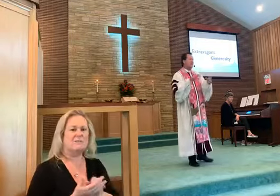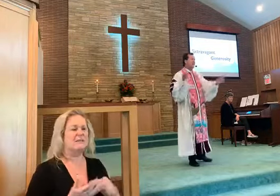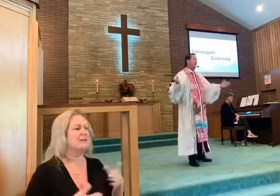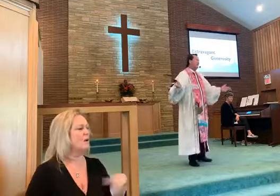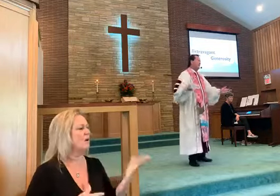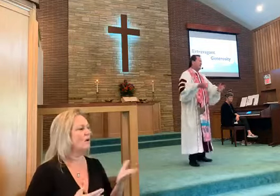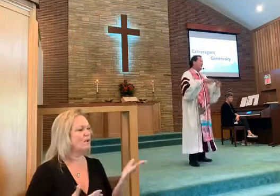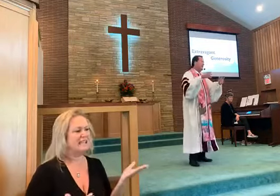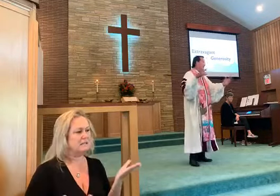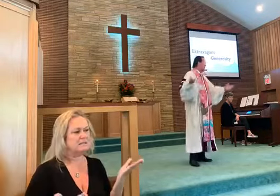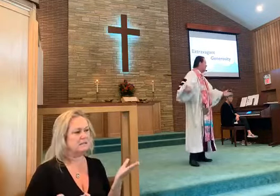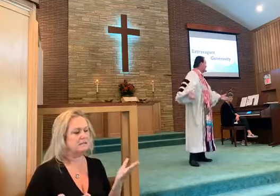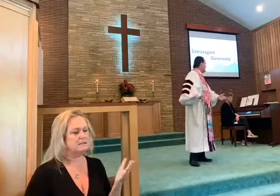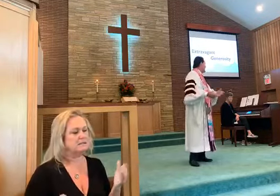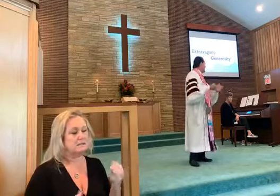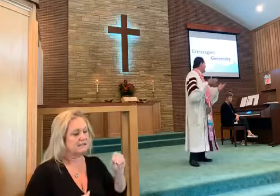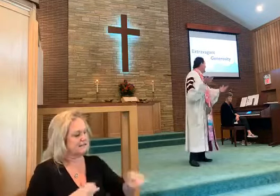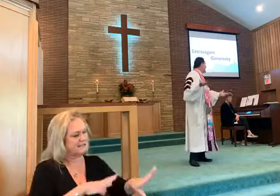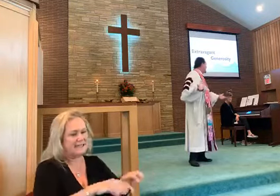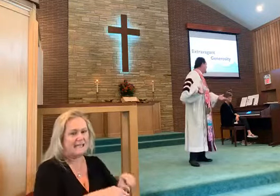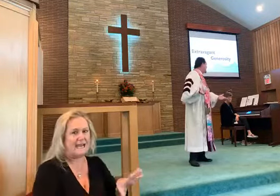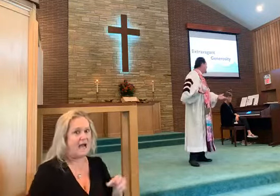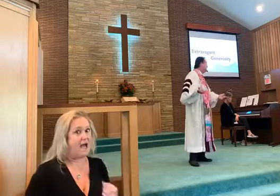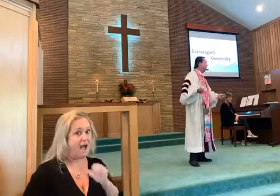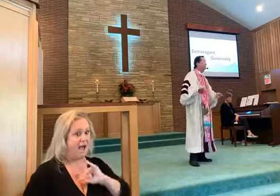this seed I've been scattering